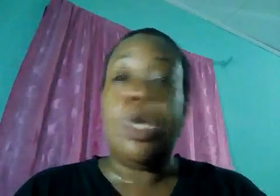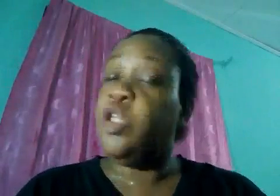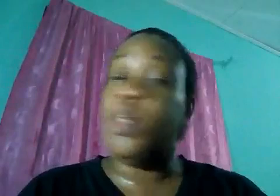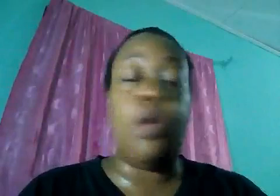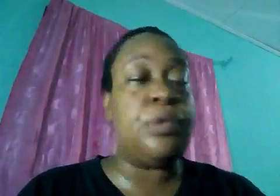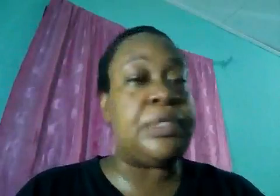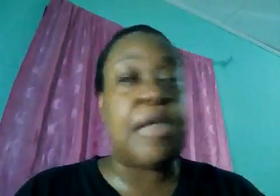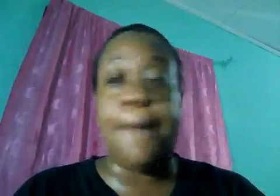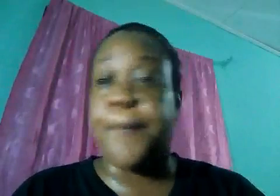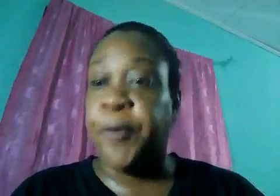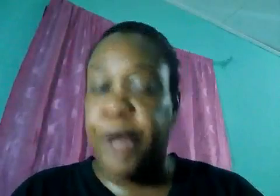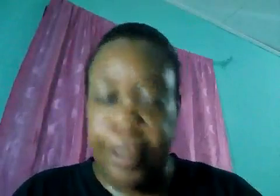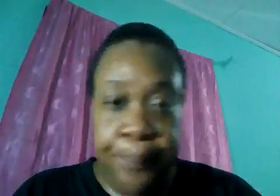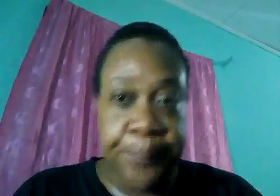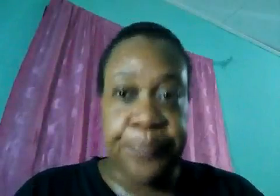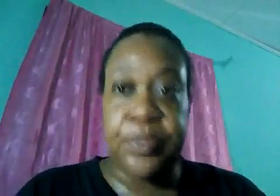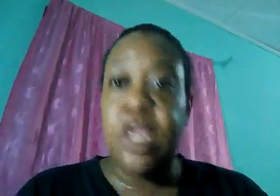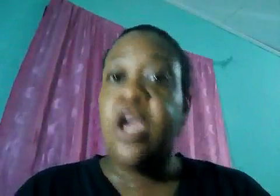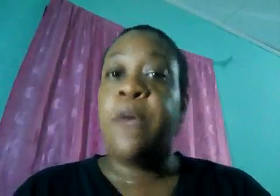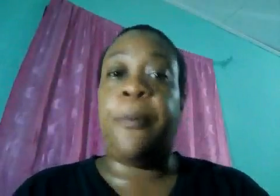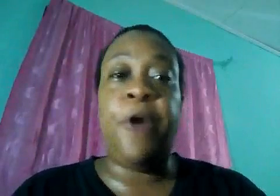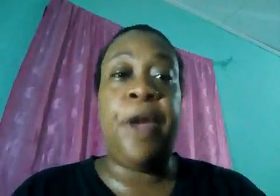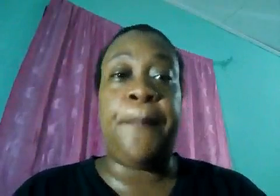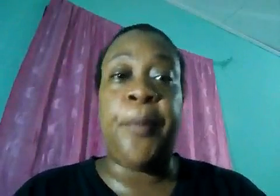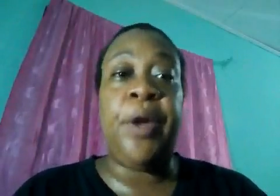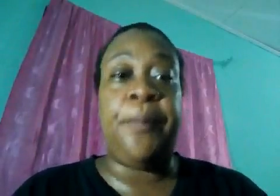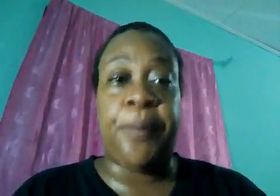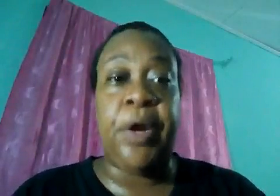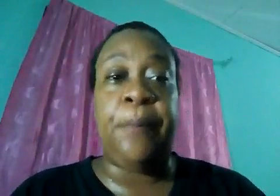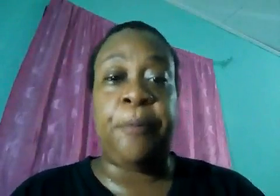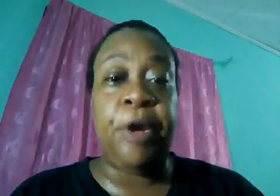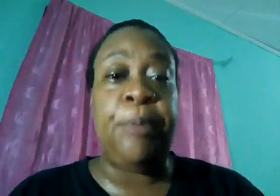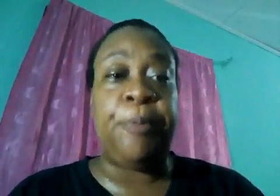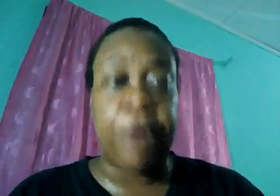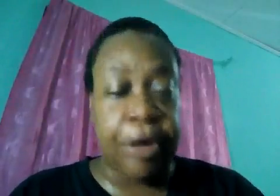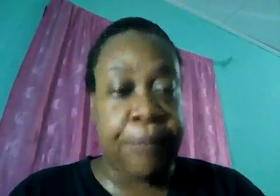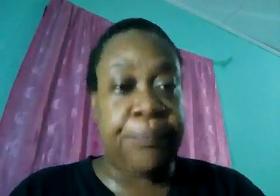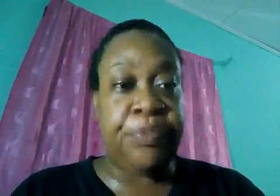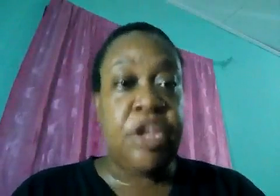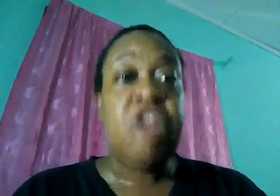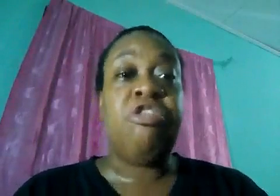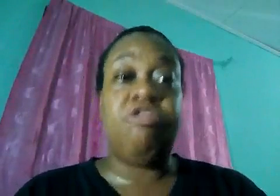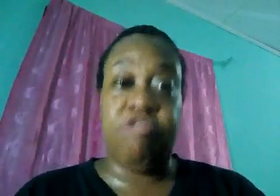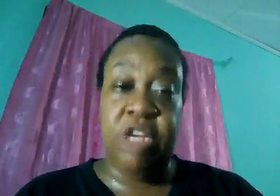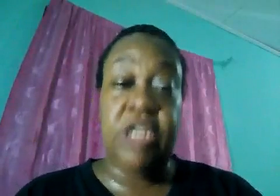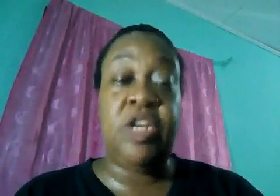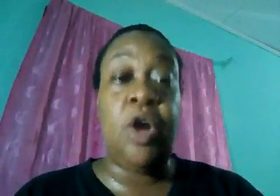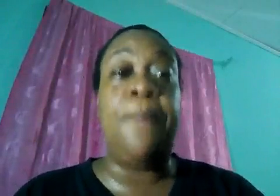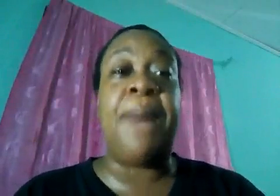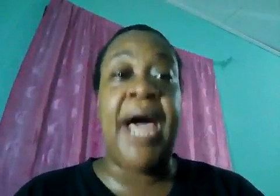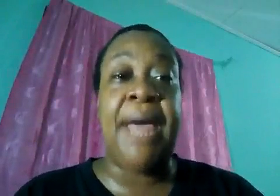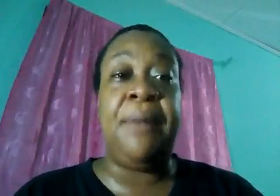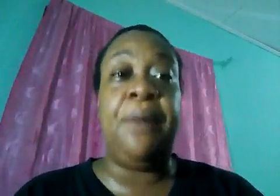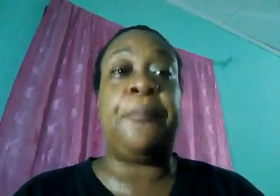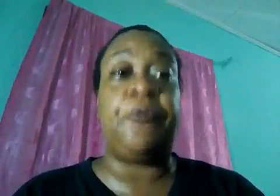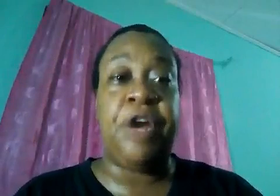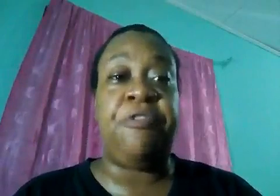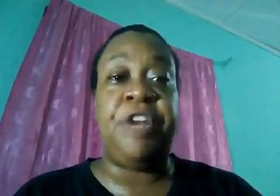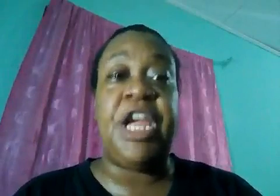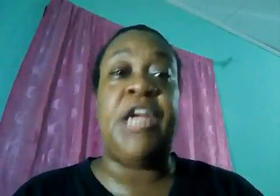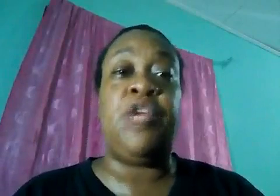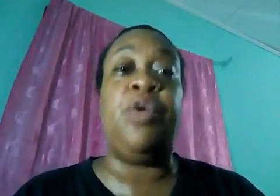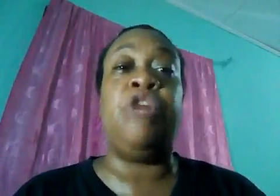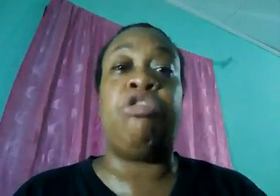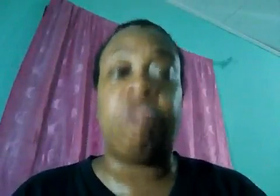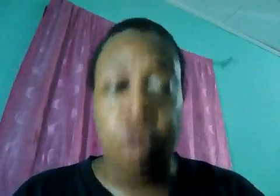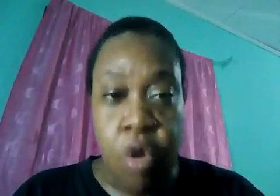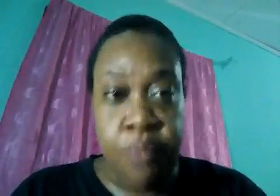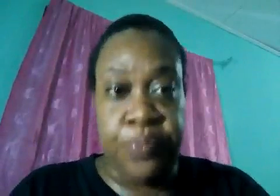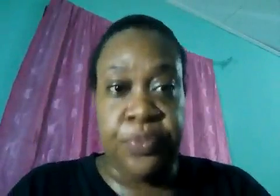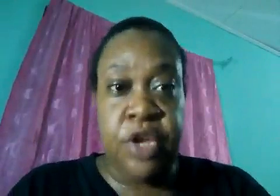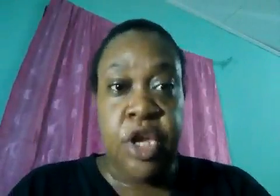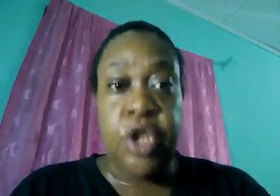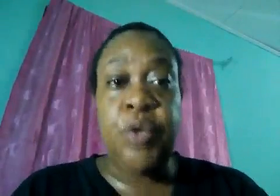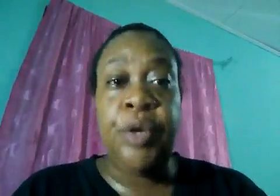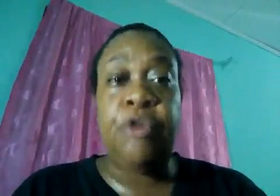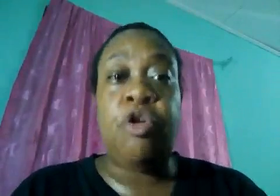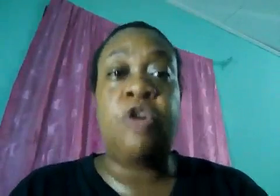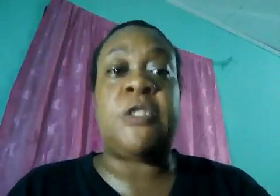stop praying. Pray, pray, pray, pray, pray. Read your Bible, pray every day, and you will grow. You will grow